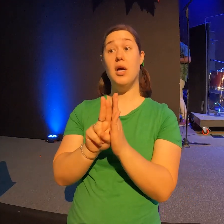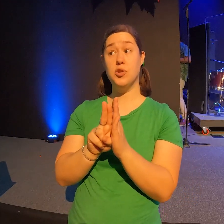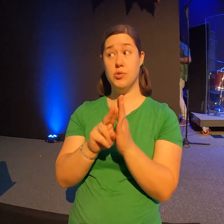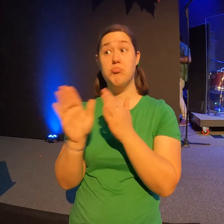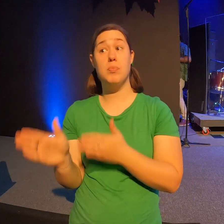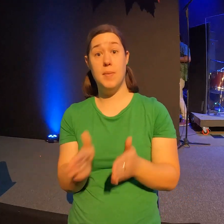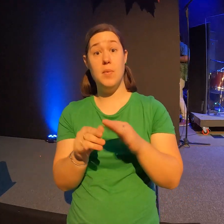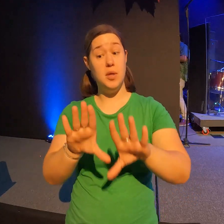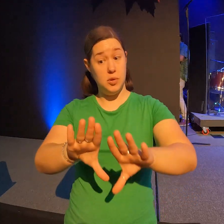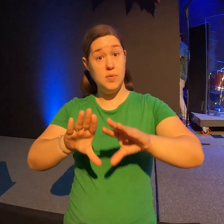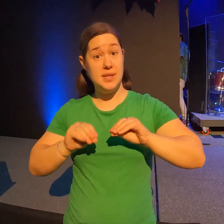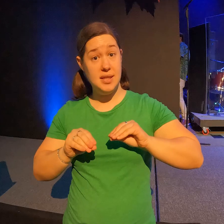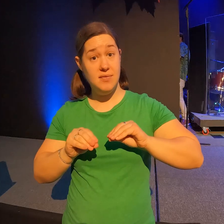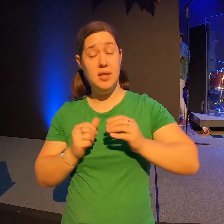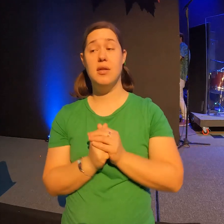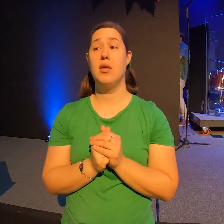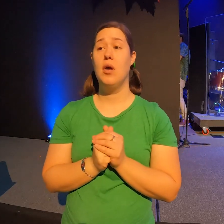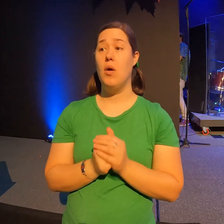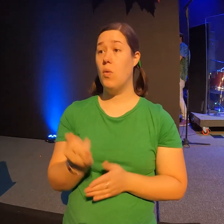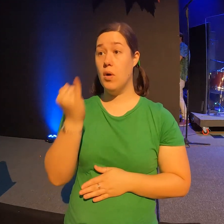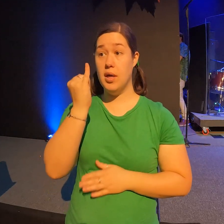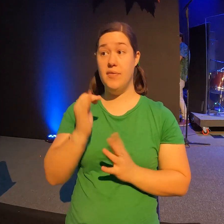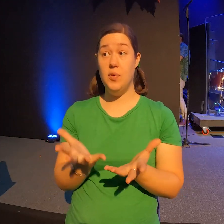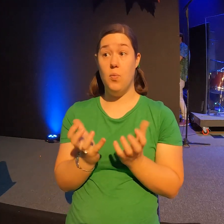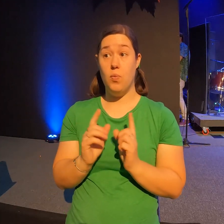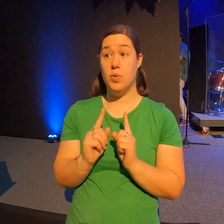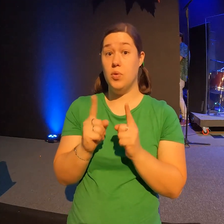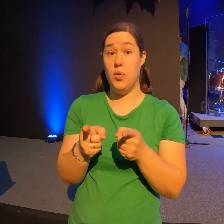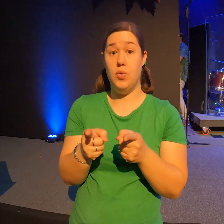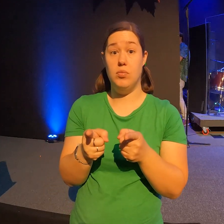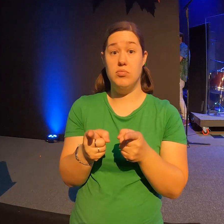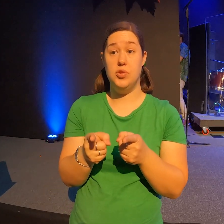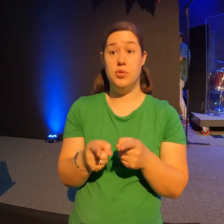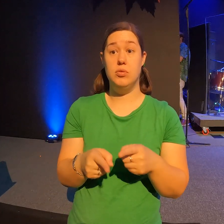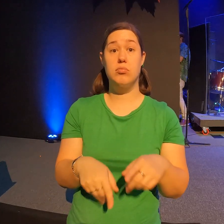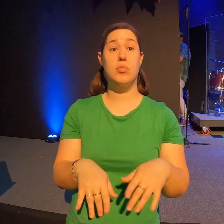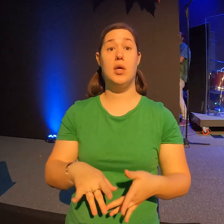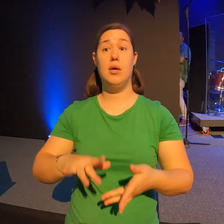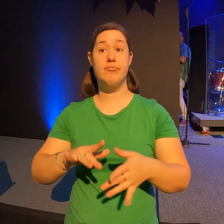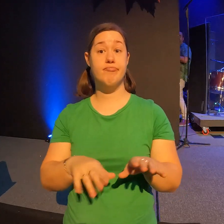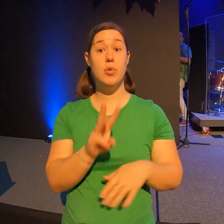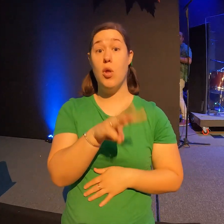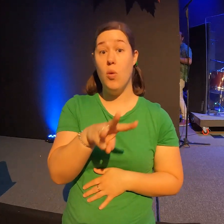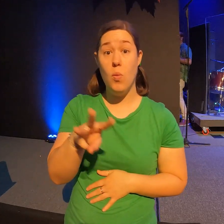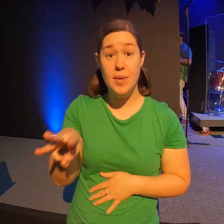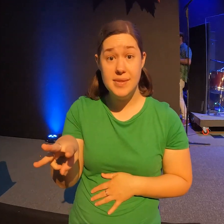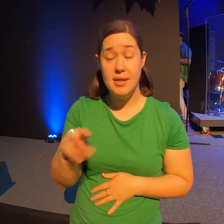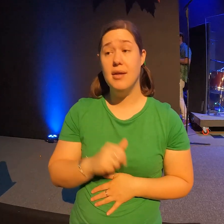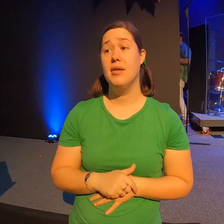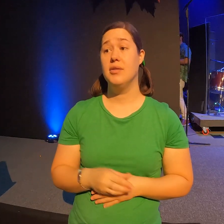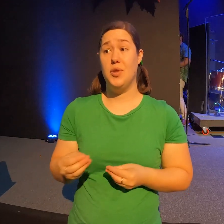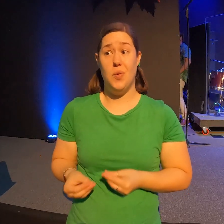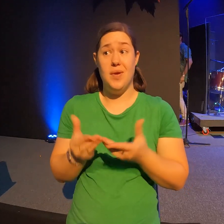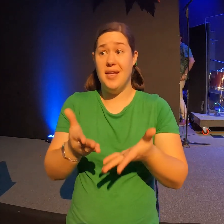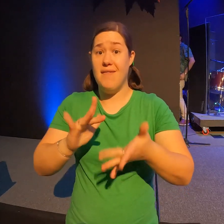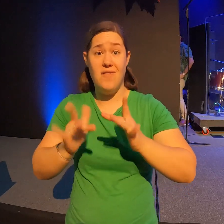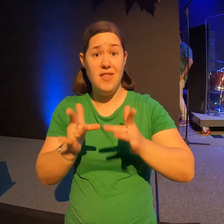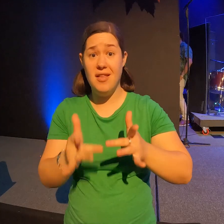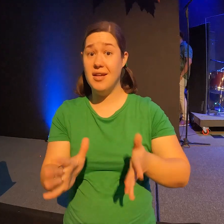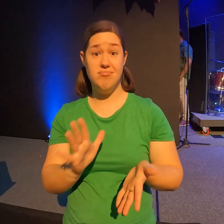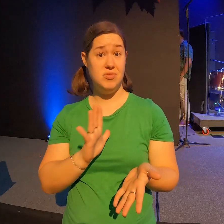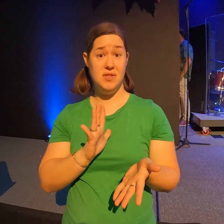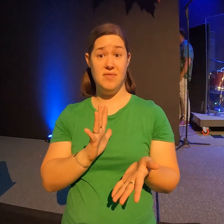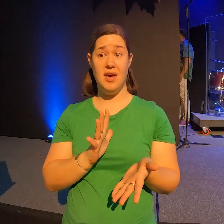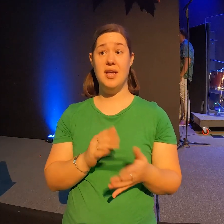if it's a written offering or if you go online, just indicate that you want it to go to storm recovery, and we will make sure that it goes in that